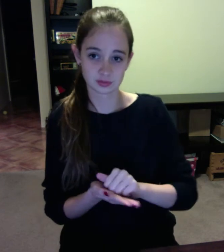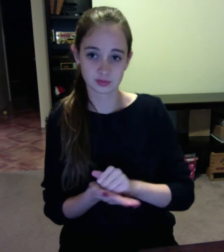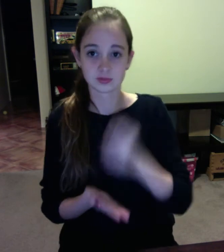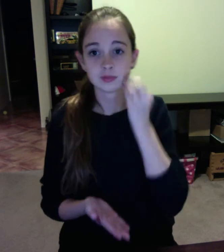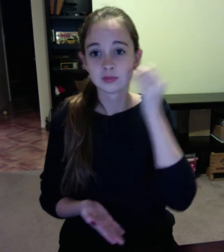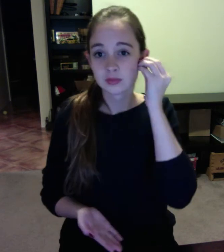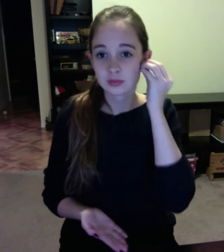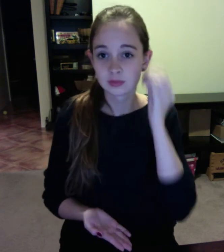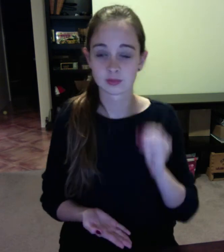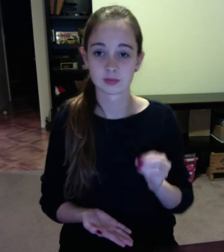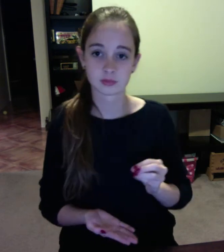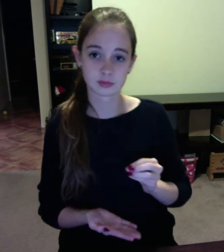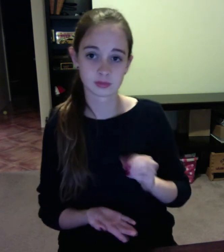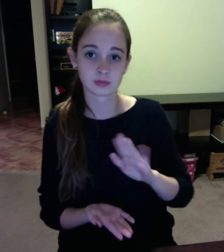the house from top to bottom,